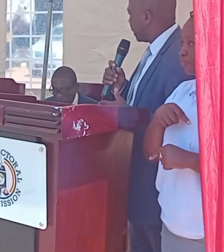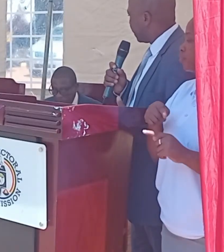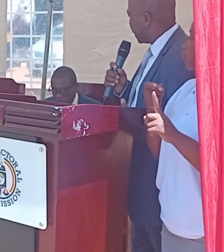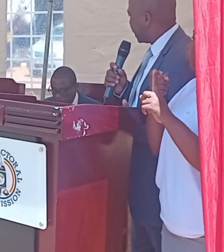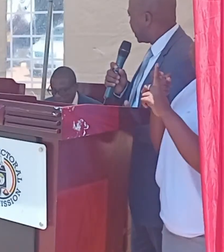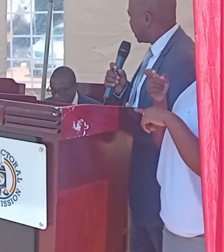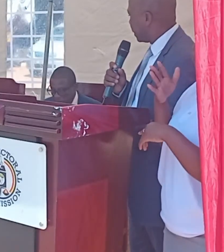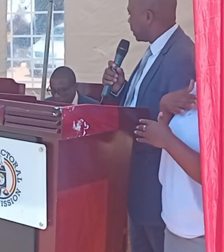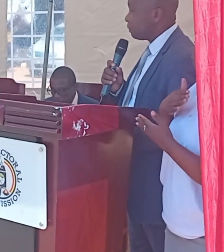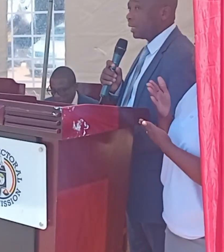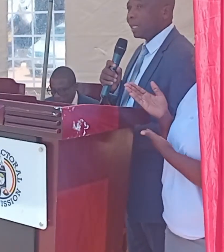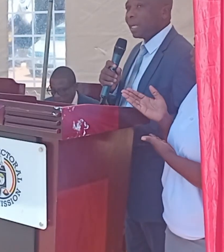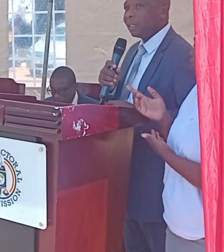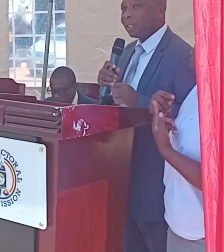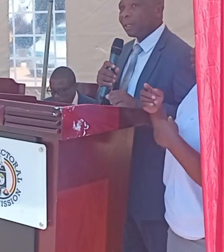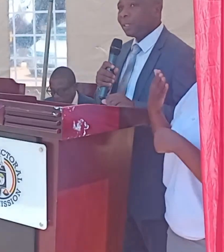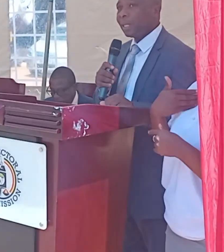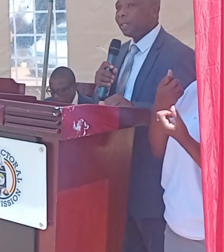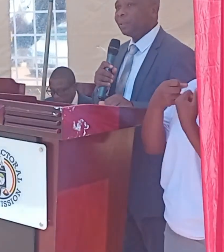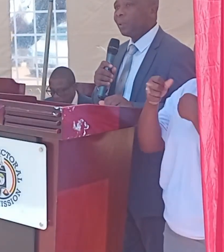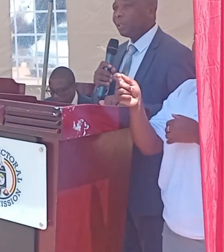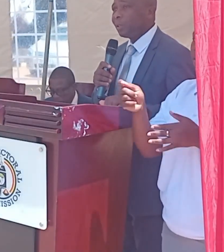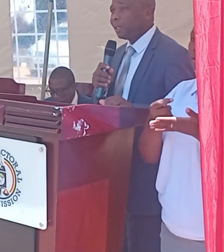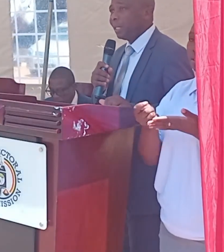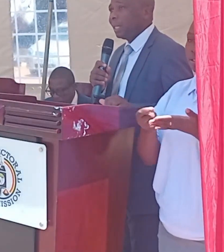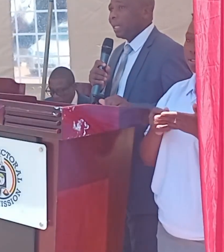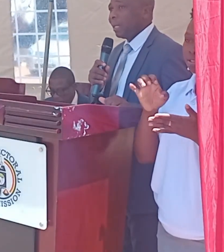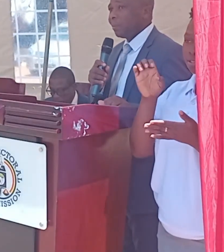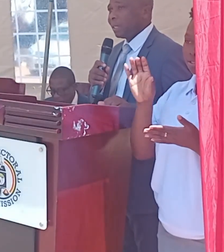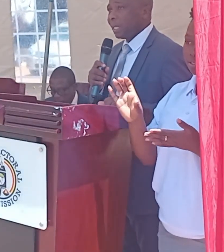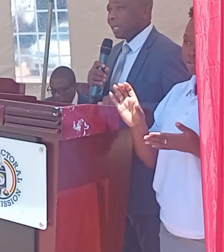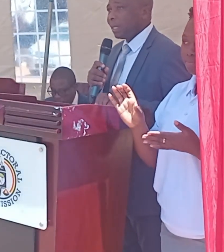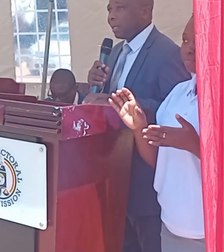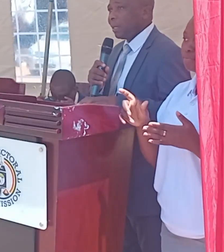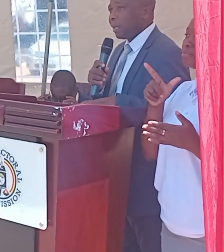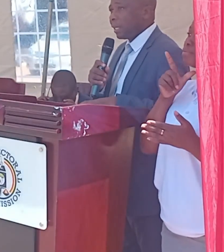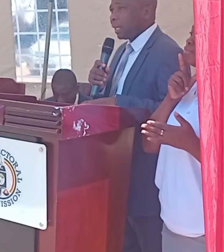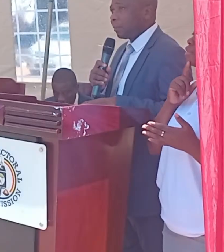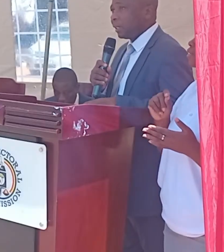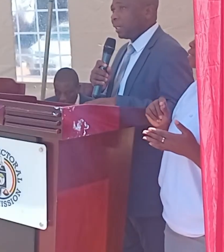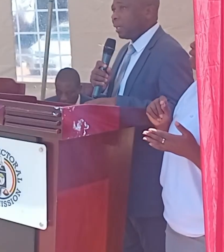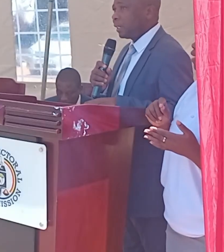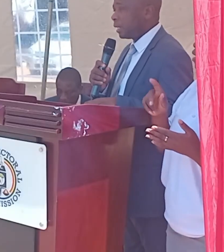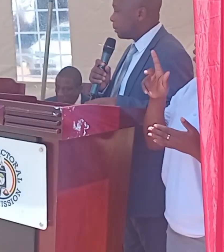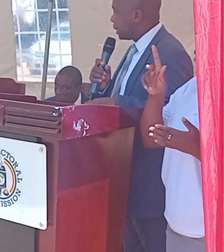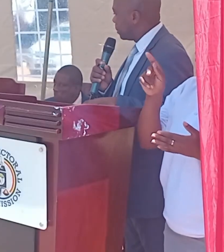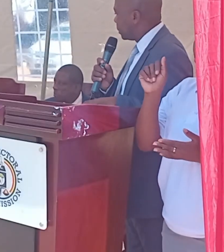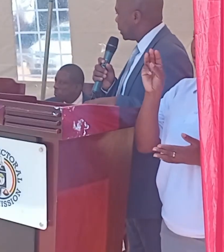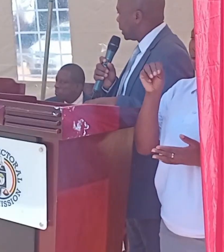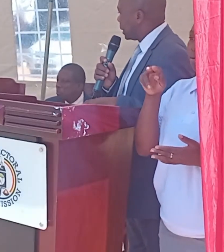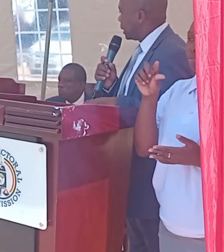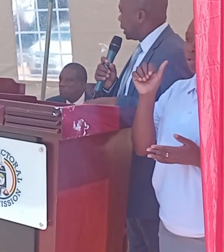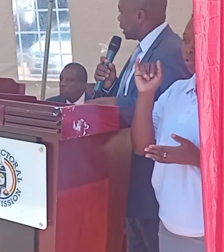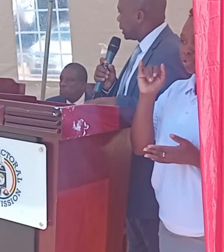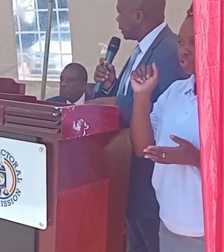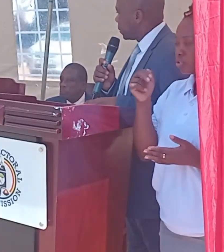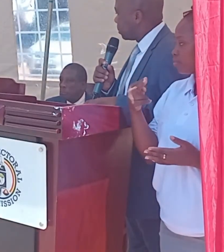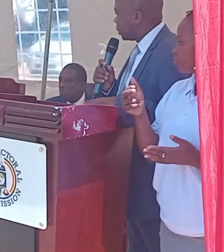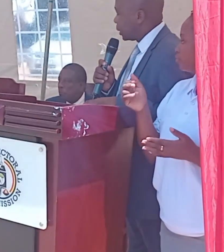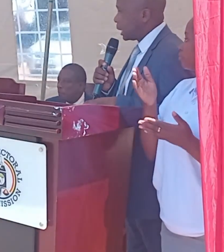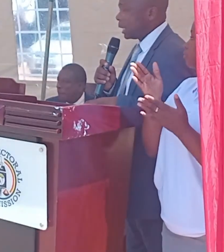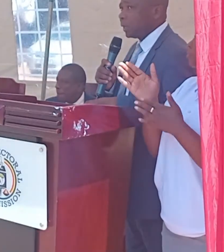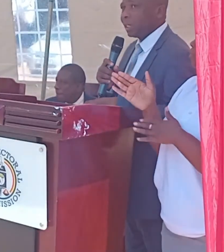From my right-hand side, we have the Acting Secretary Electoral Commission, Mr. Kamgisha Richard Baba, and